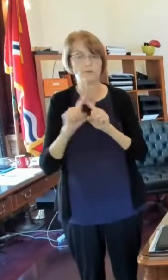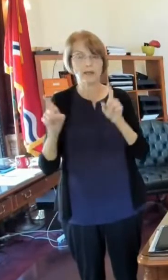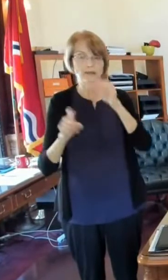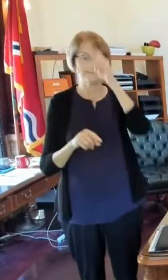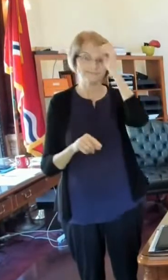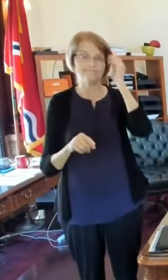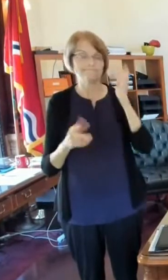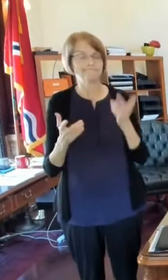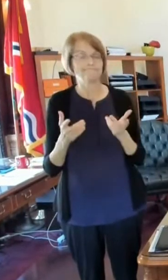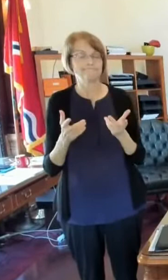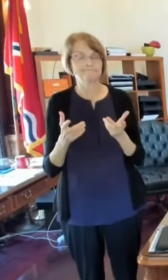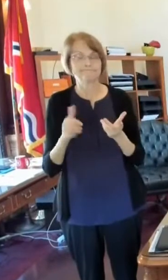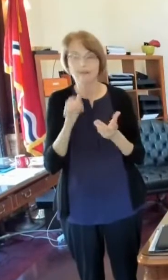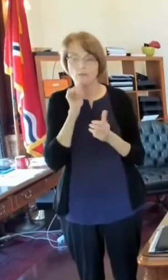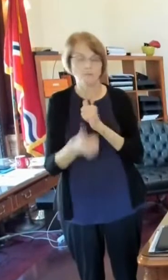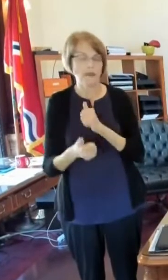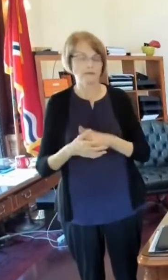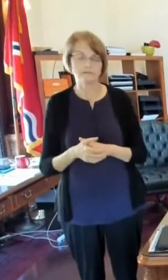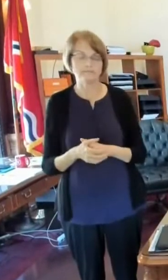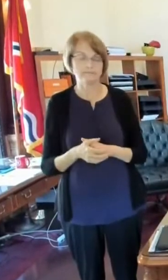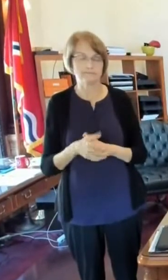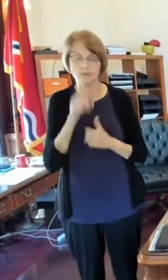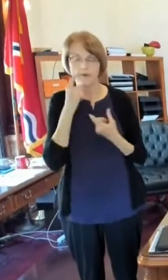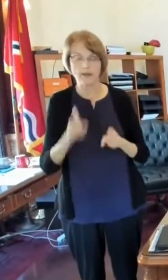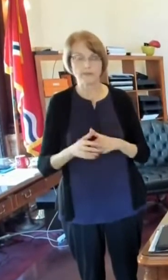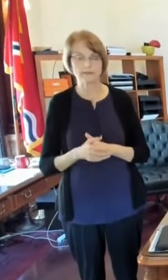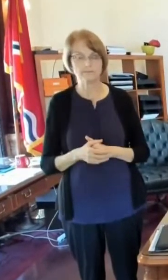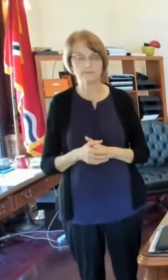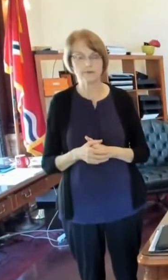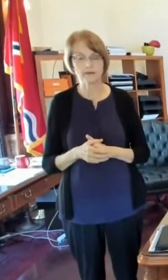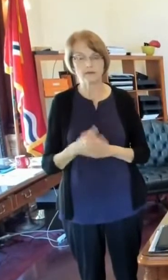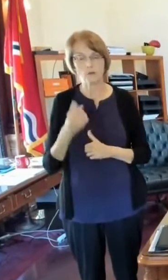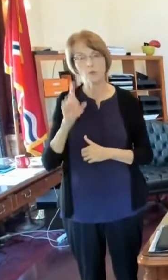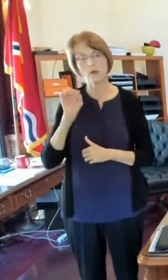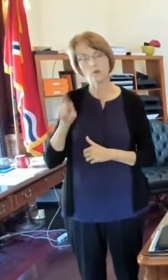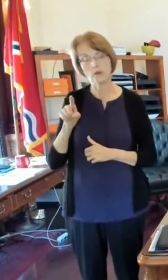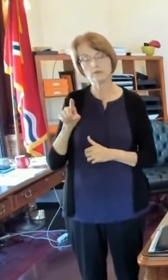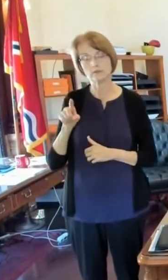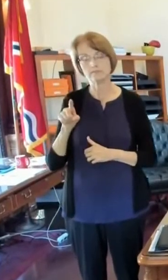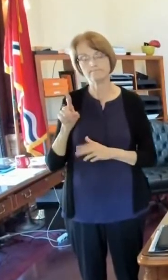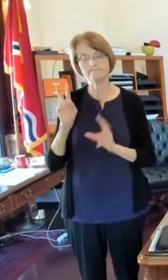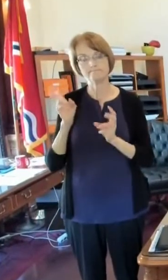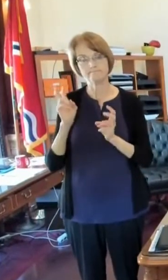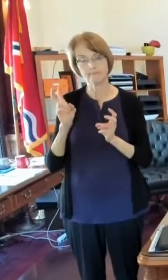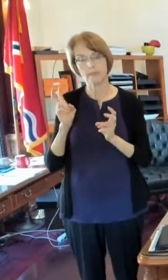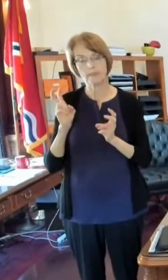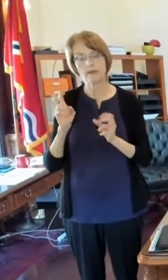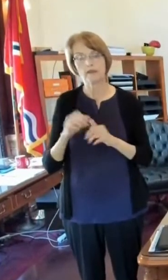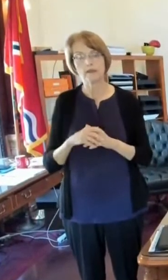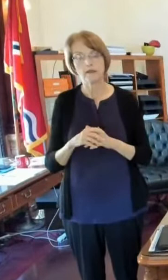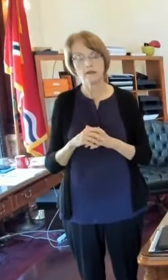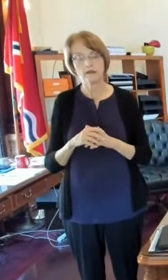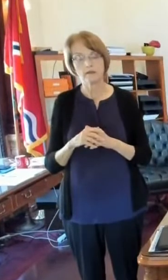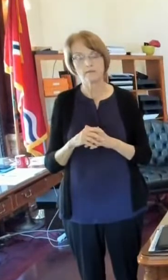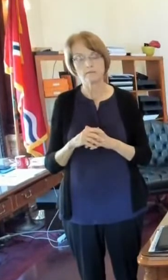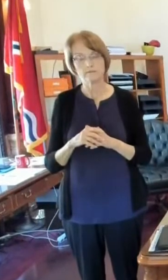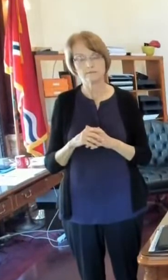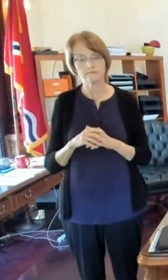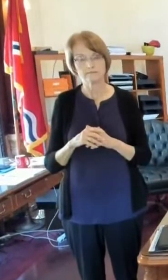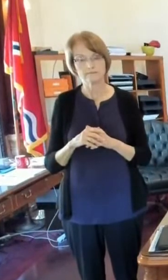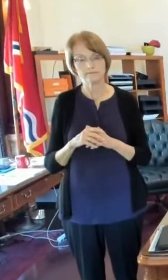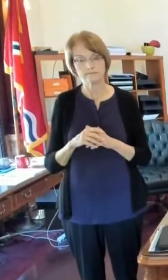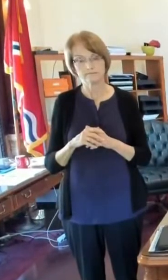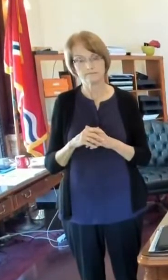it's not going anywhere. We did get a question about the status of the